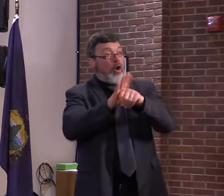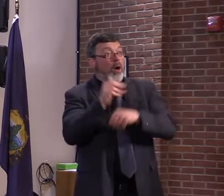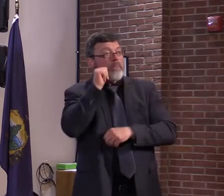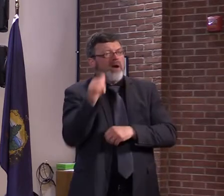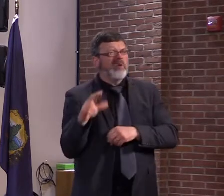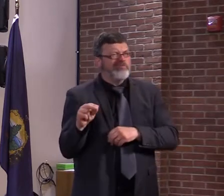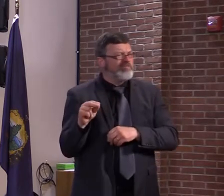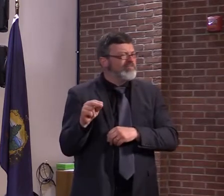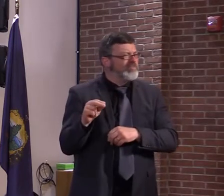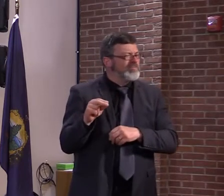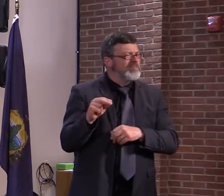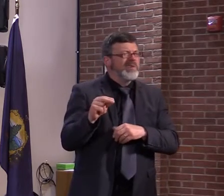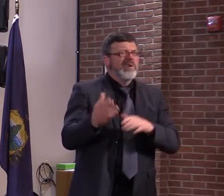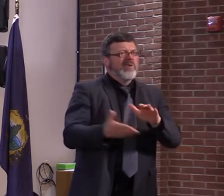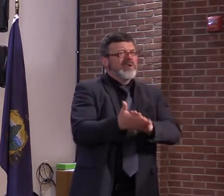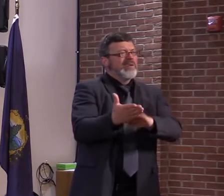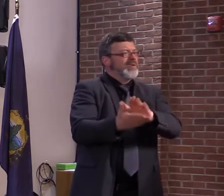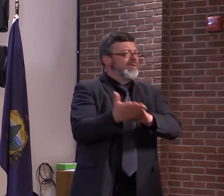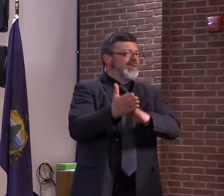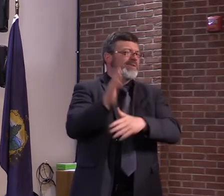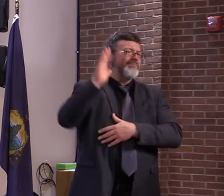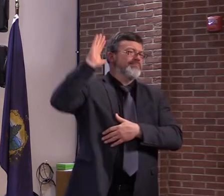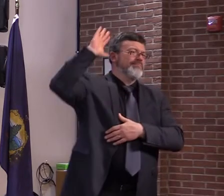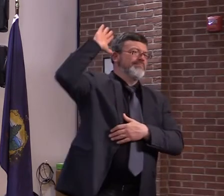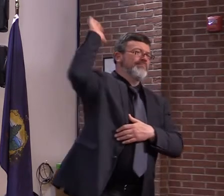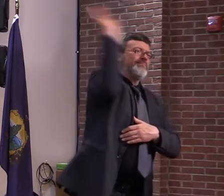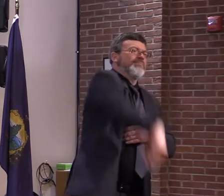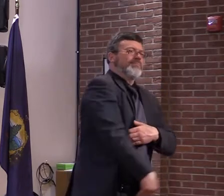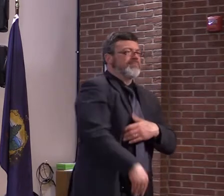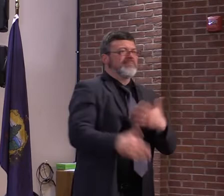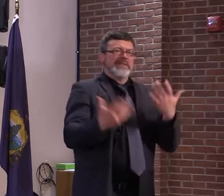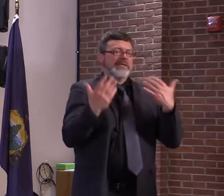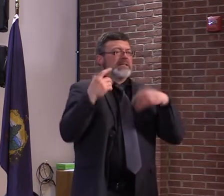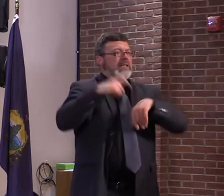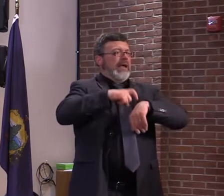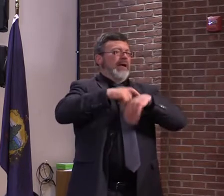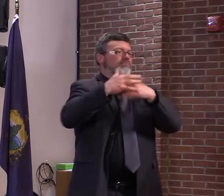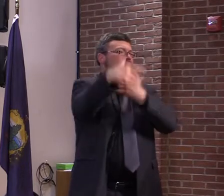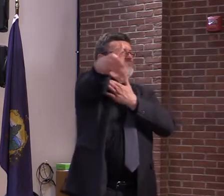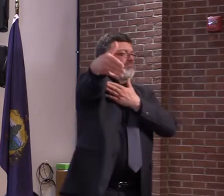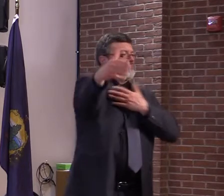disaster. They're saying very little about that, and just respecting the data